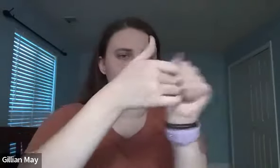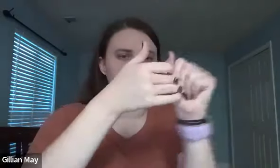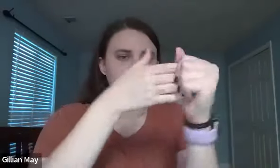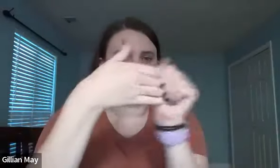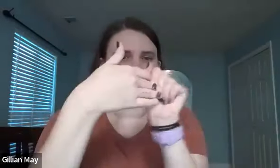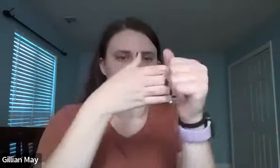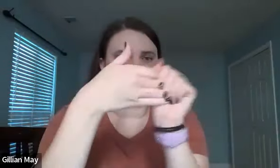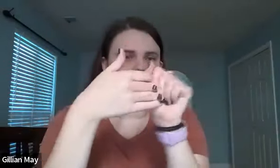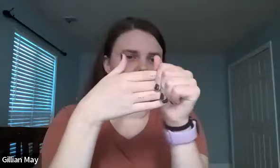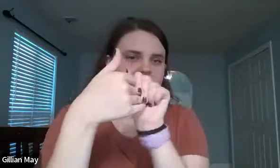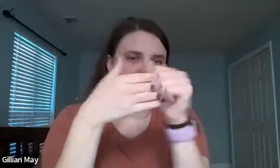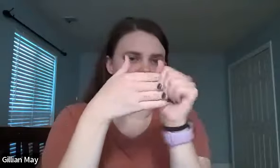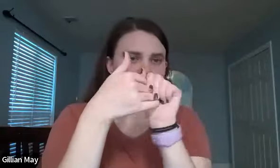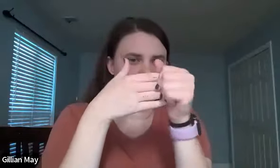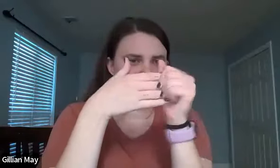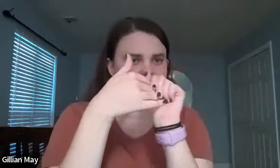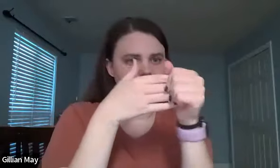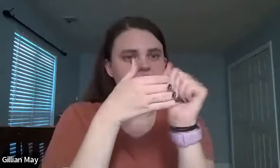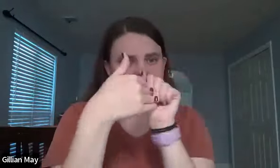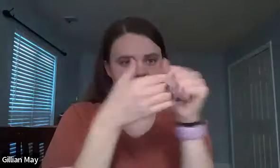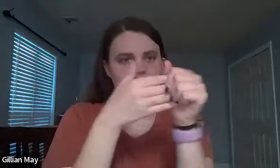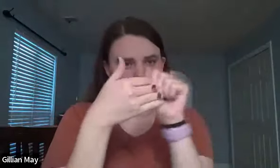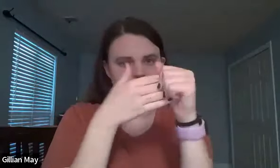moving it back and forth, like showing my hand can move easily, flexible.